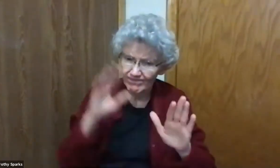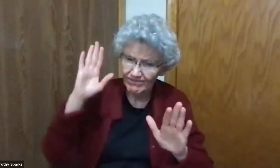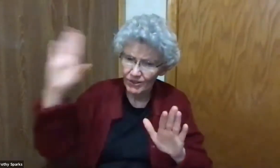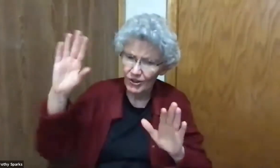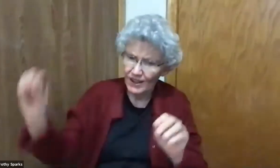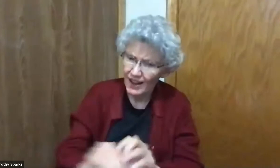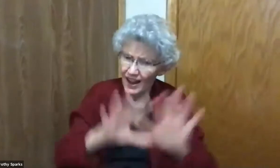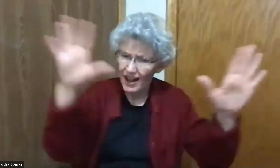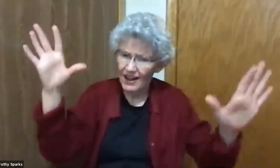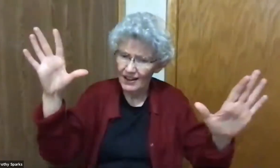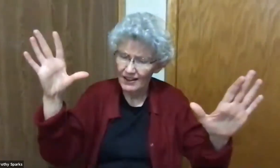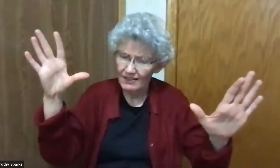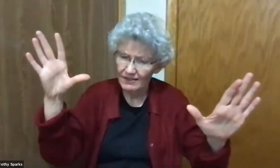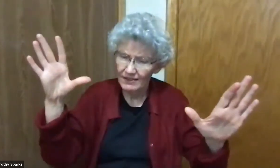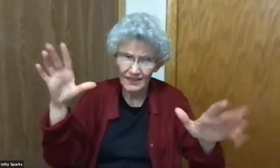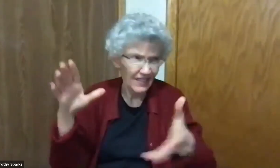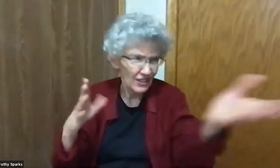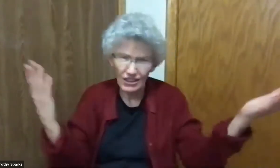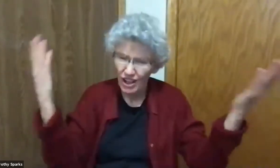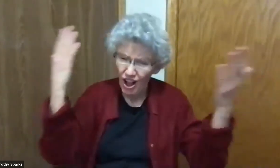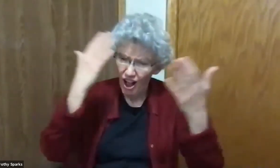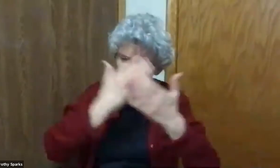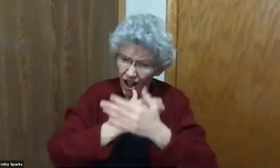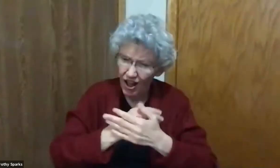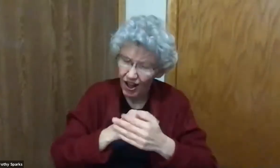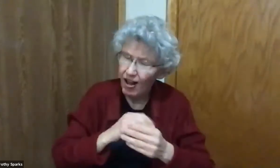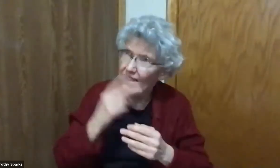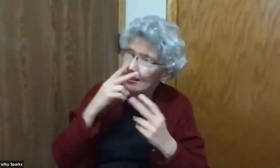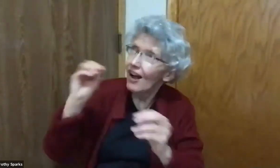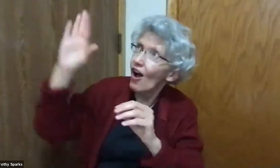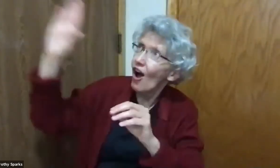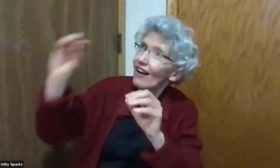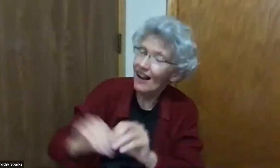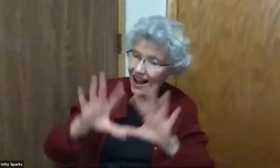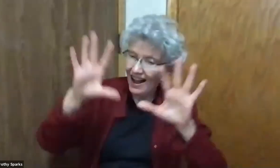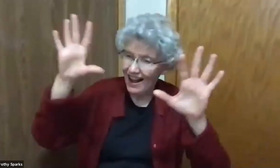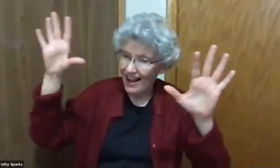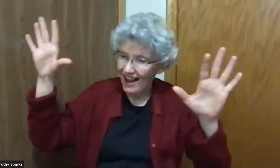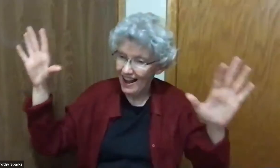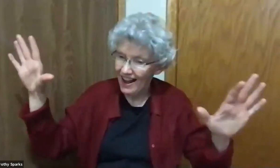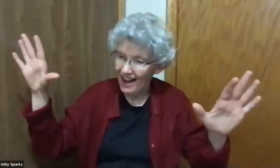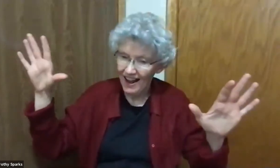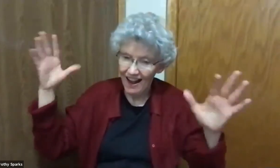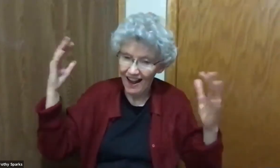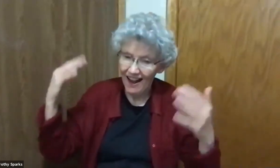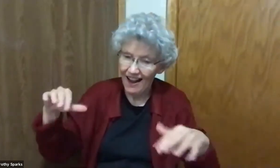Use us to reflect your light so that places of darkness in our world